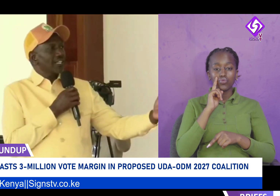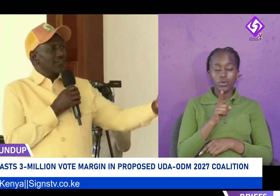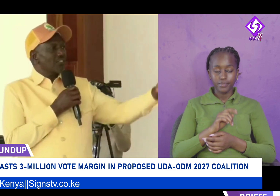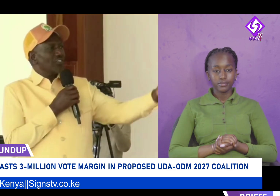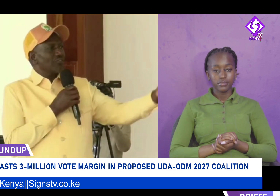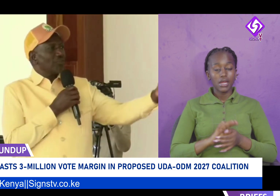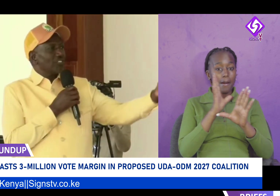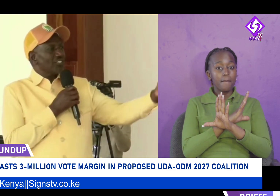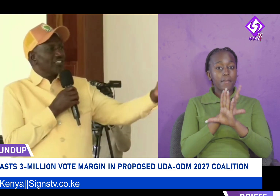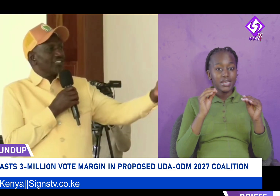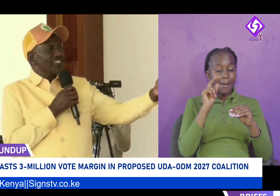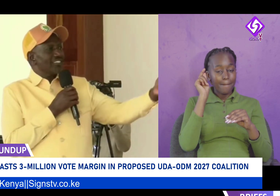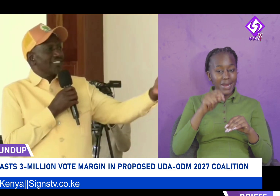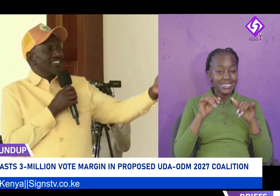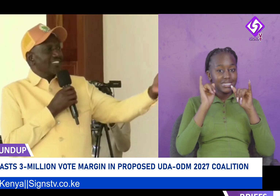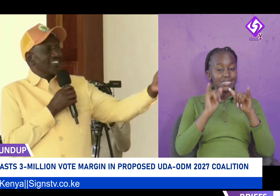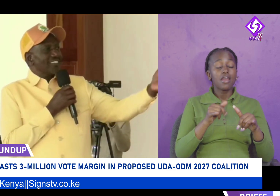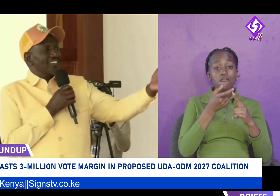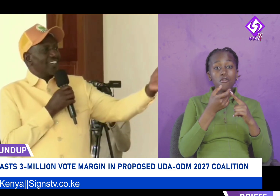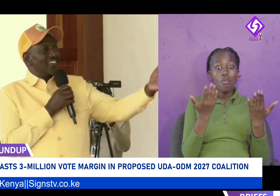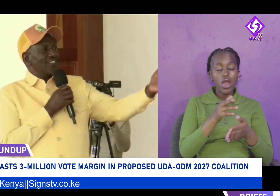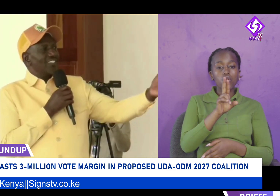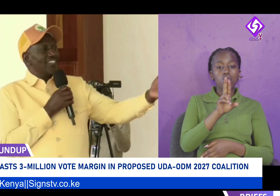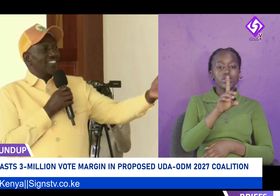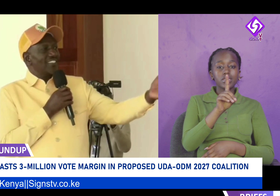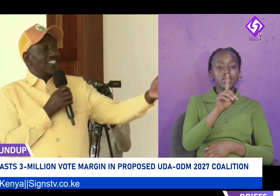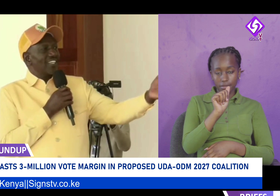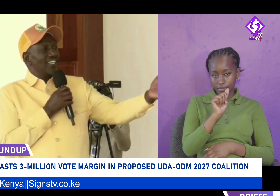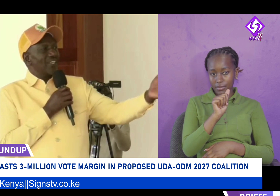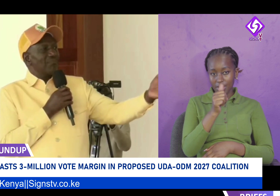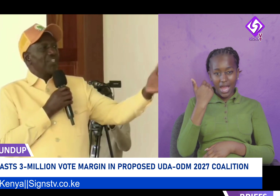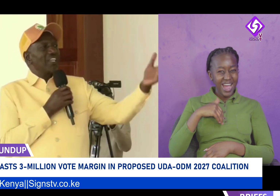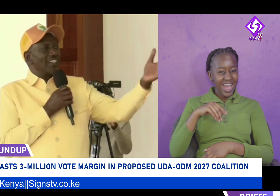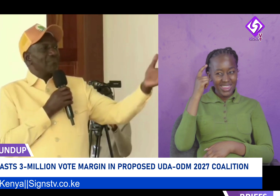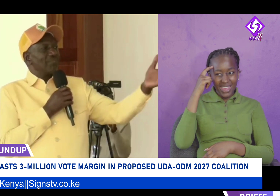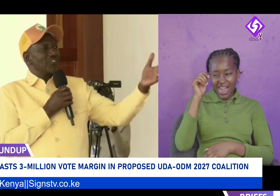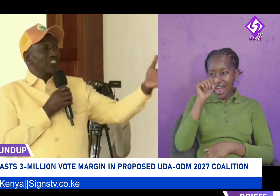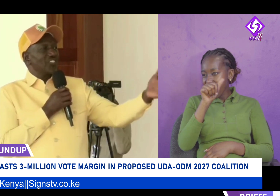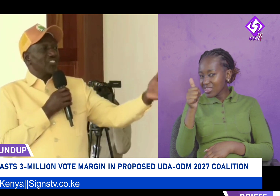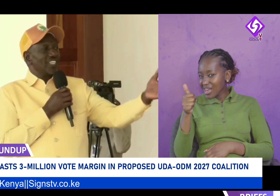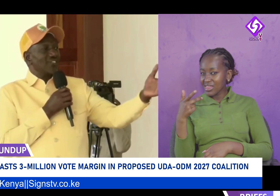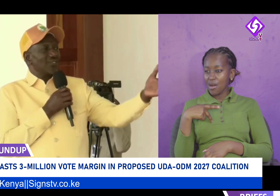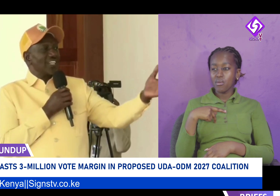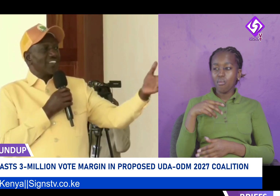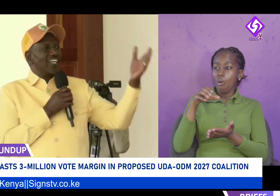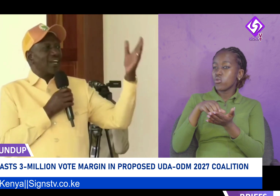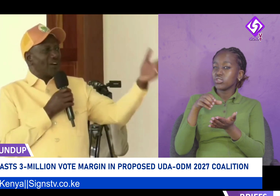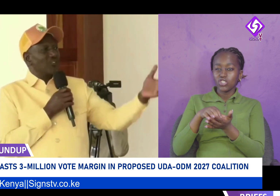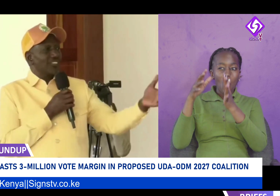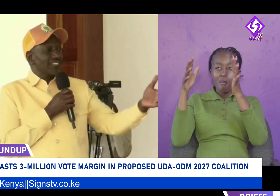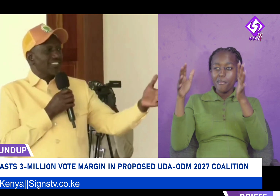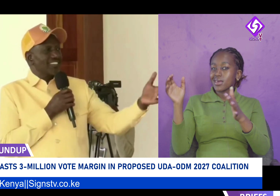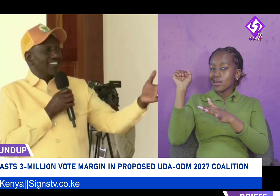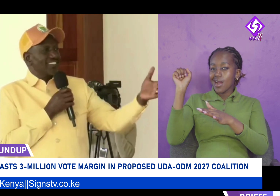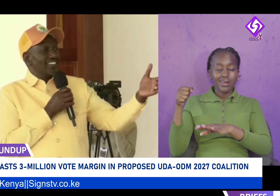your information. I don't think there is any bigger position that you can think about